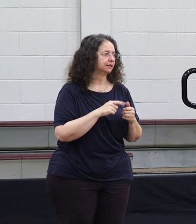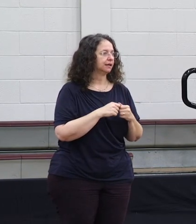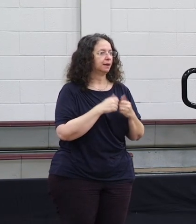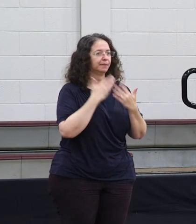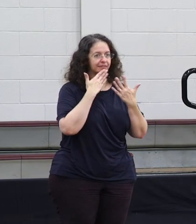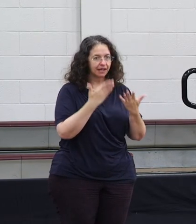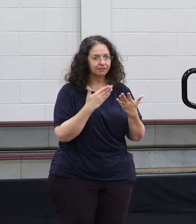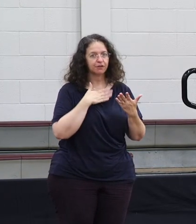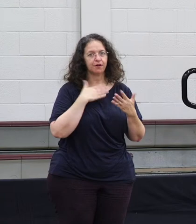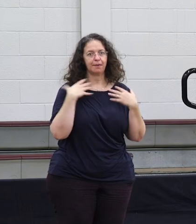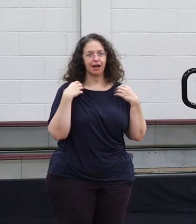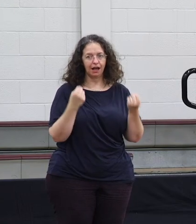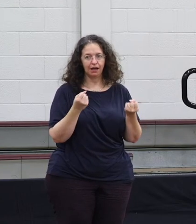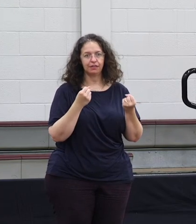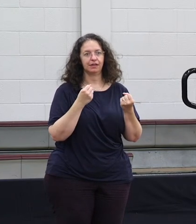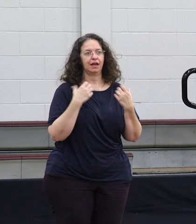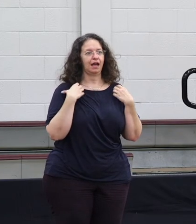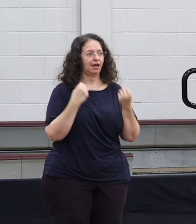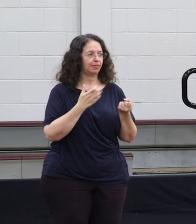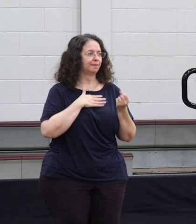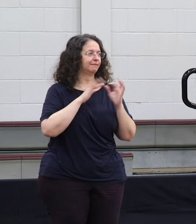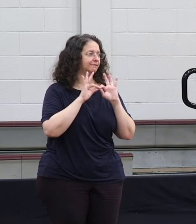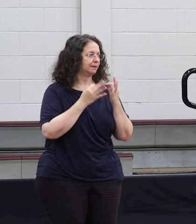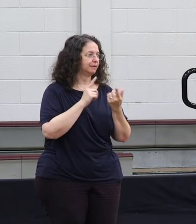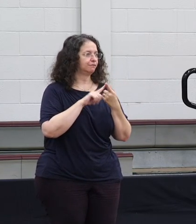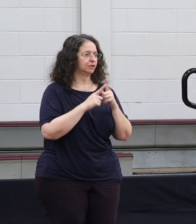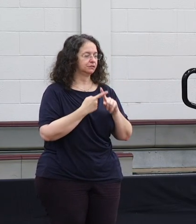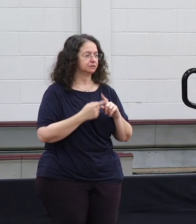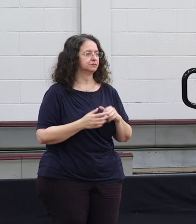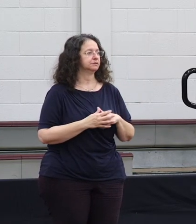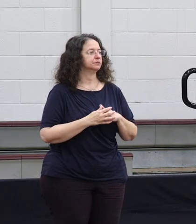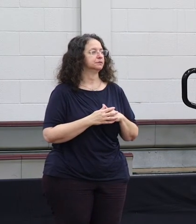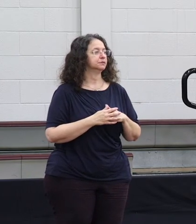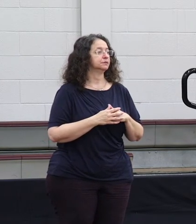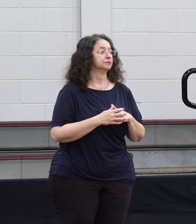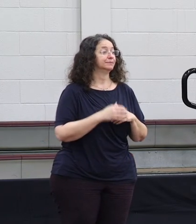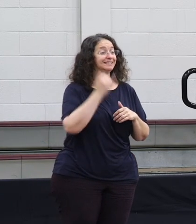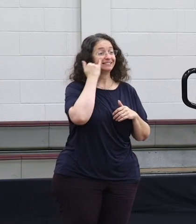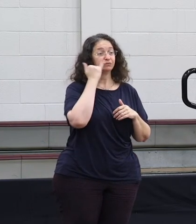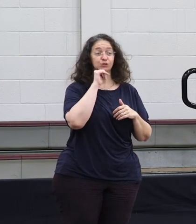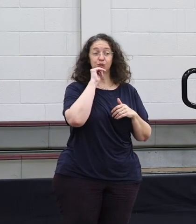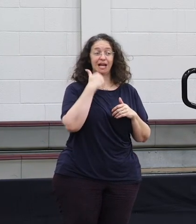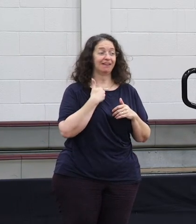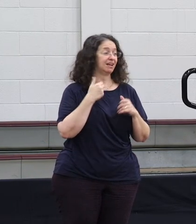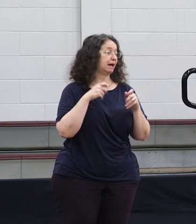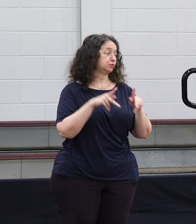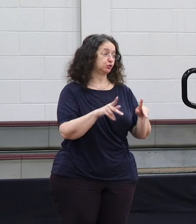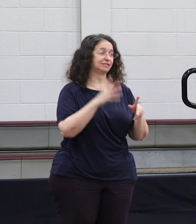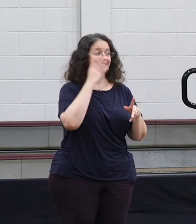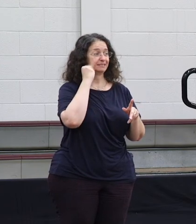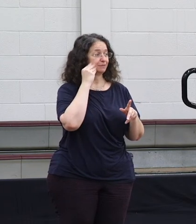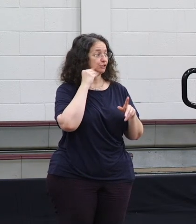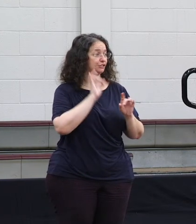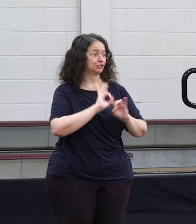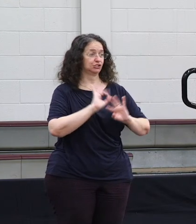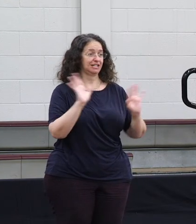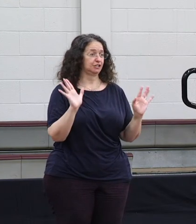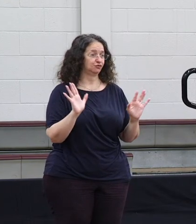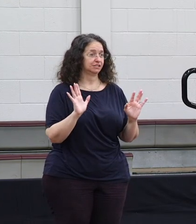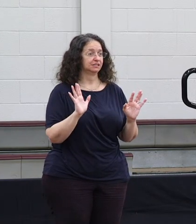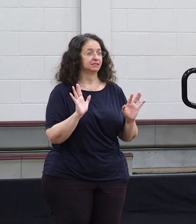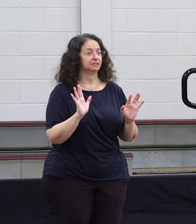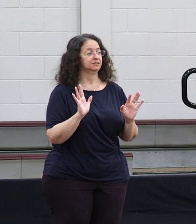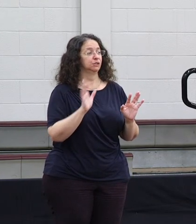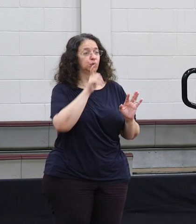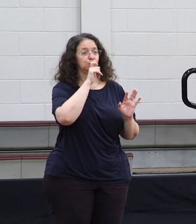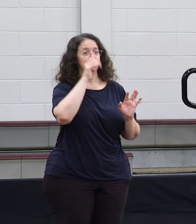for my health and the health of all my loved ones. And second, if we never had the opportunity to experience this catastrophe, who